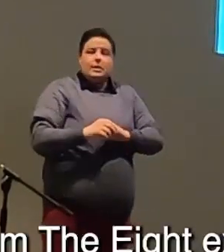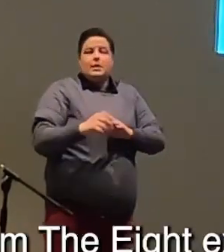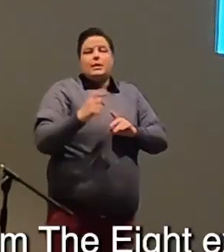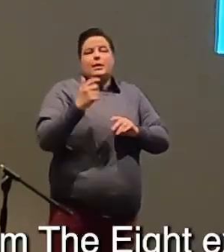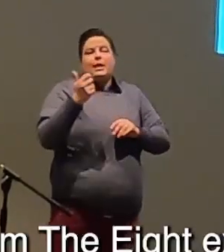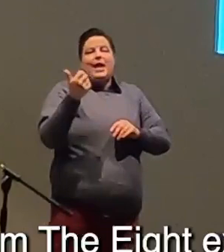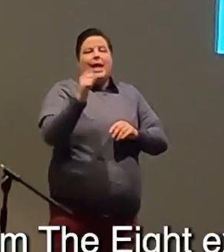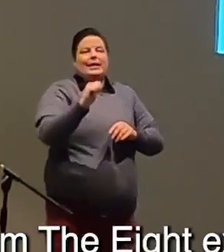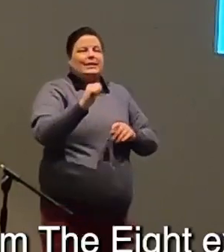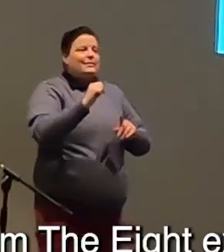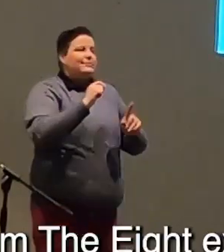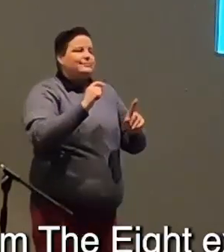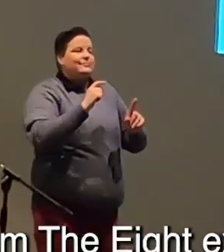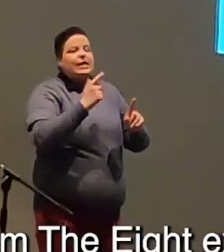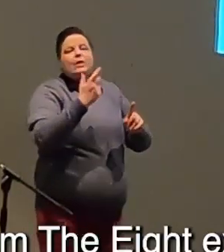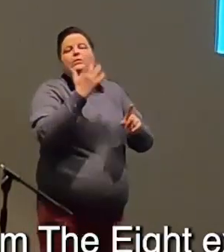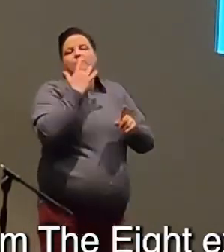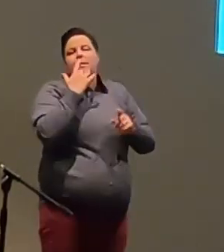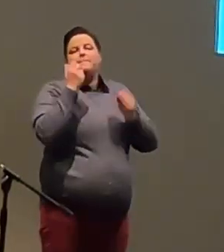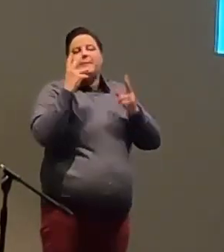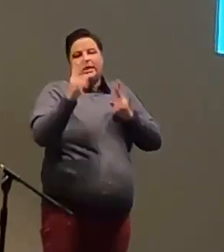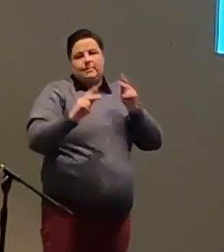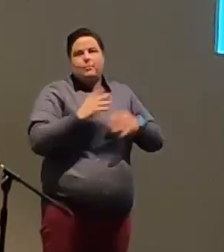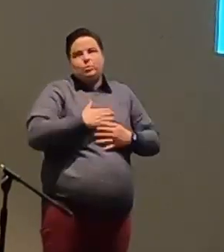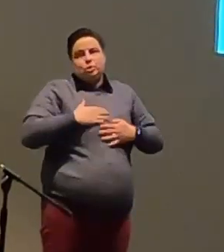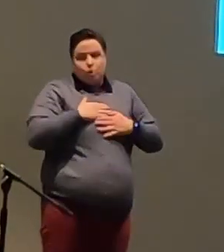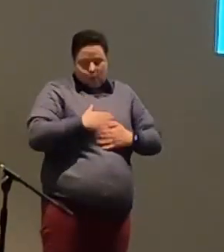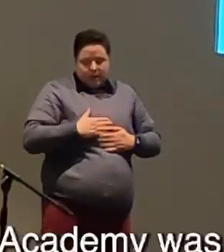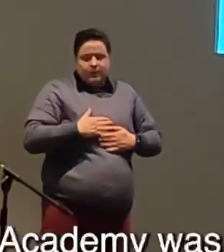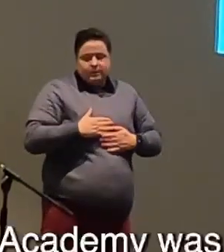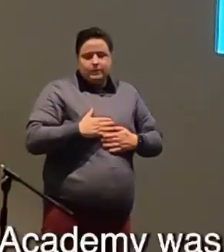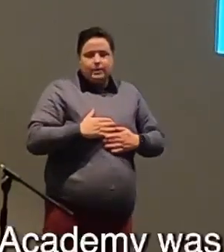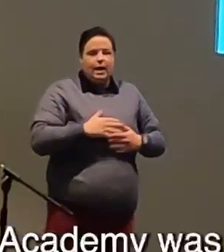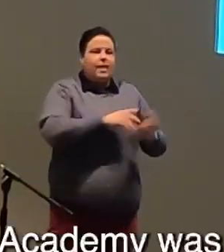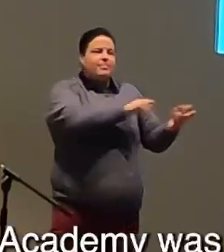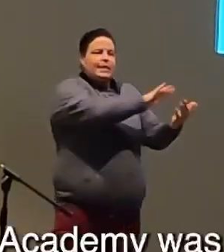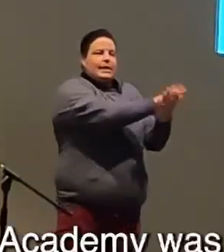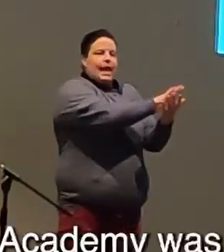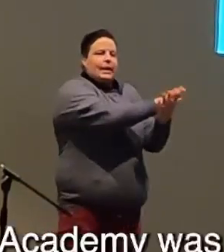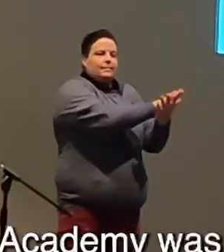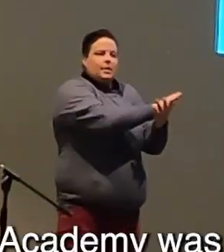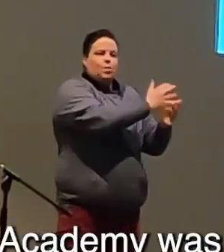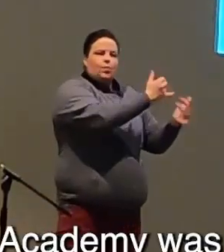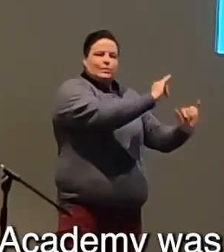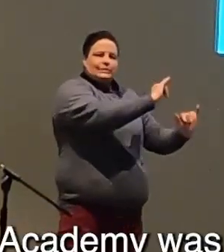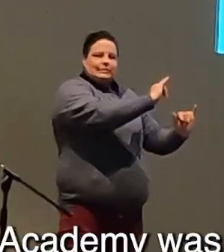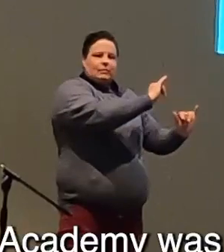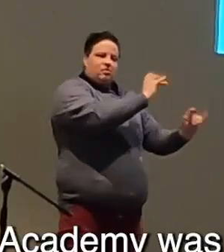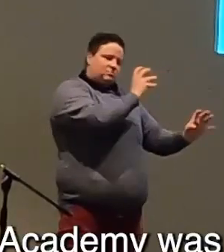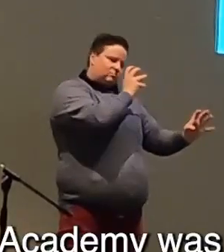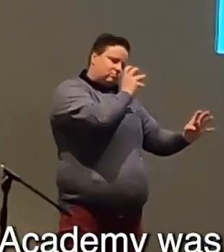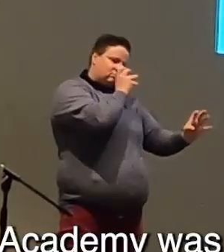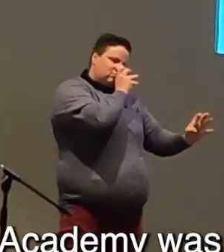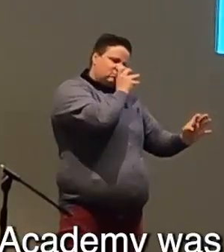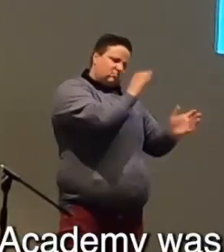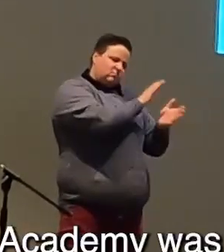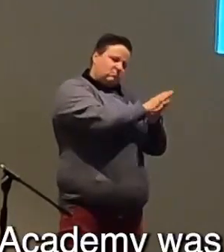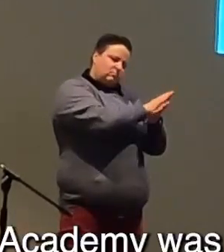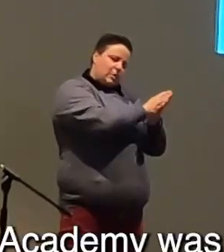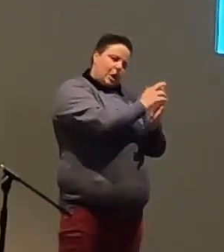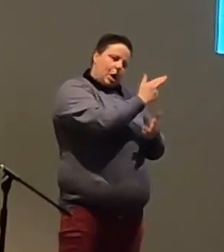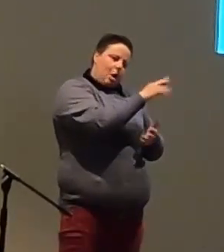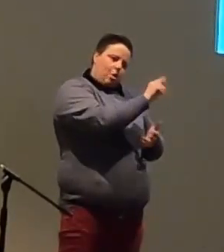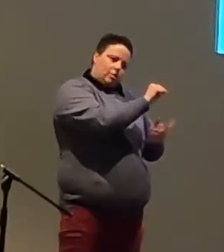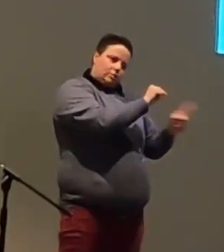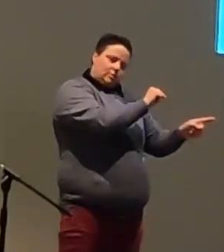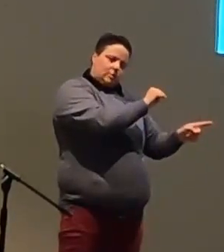8 exhibition, although it was favored by many, the Academy was still on the strict path of academic art.